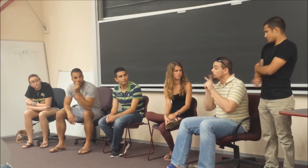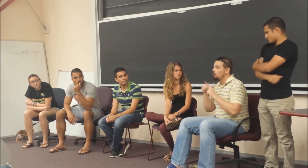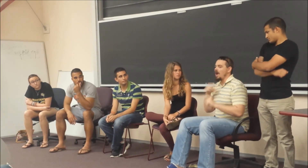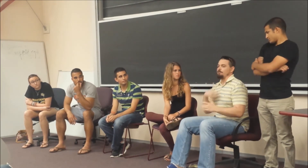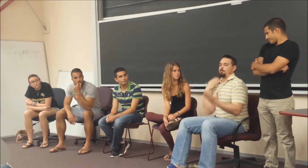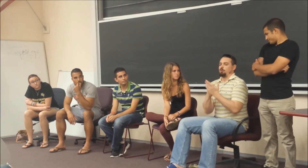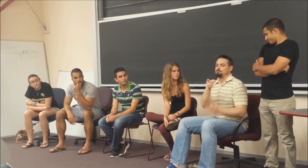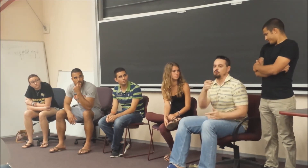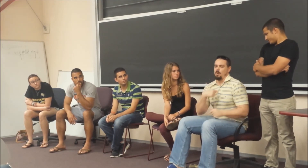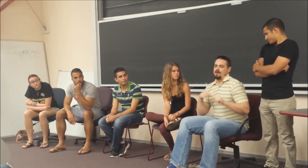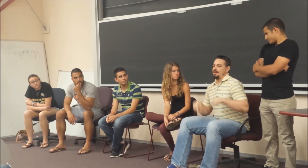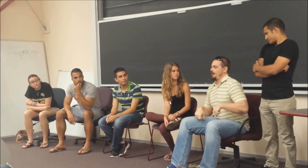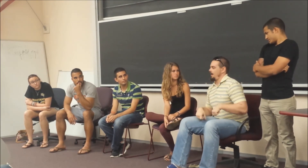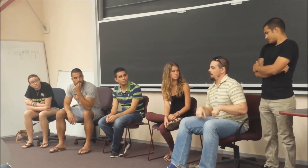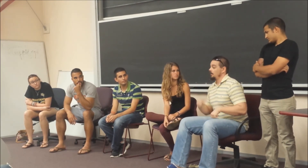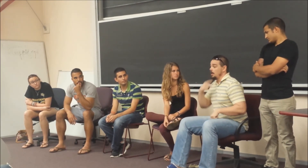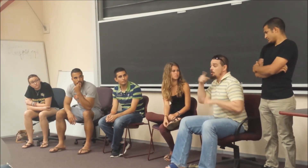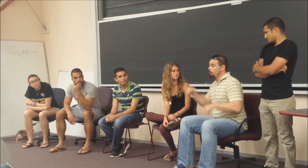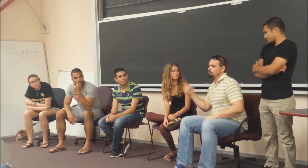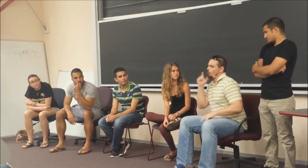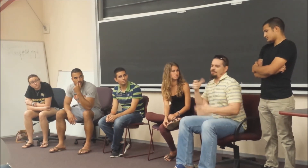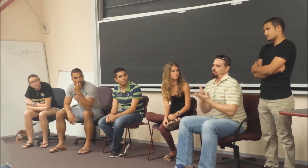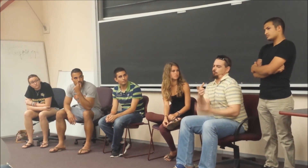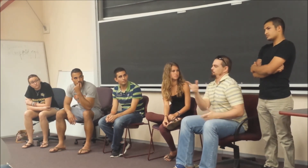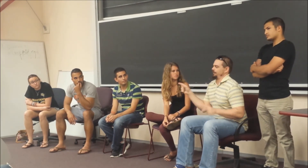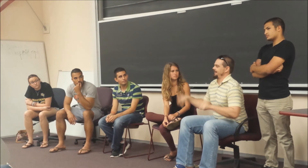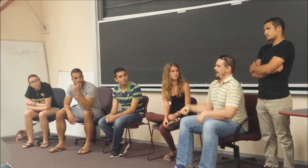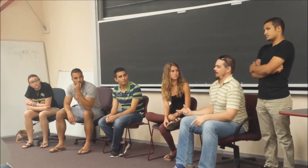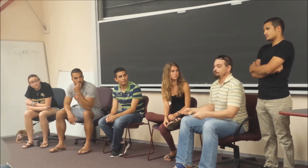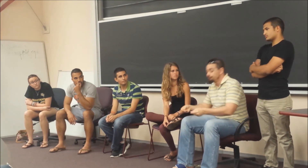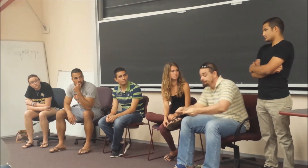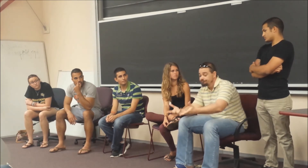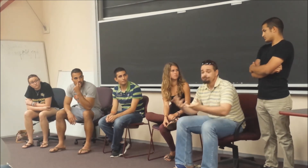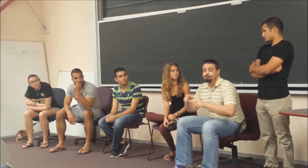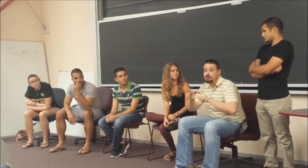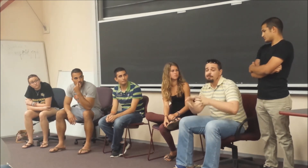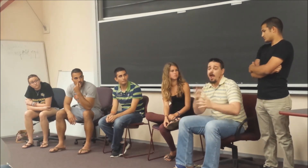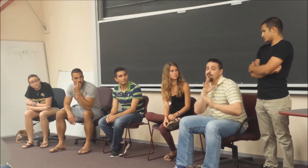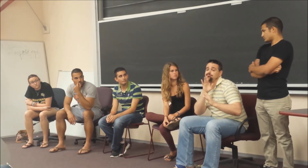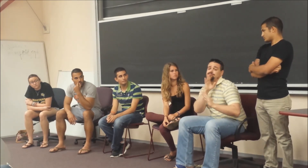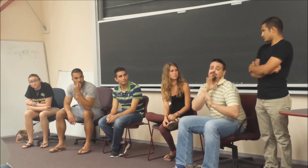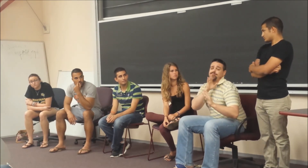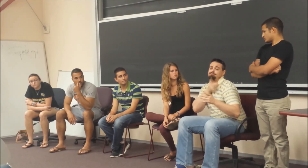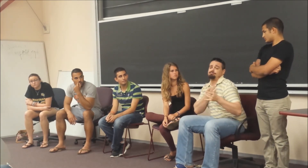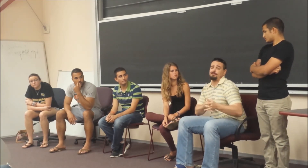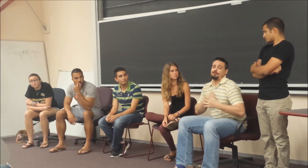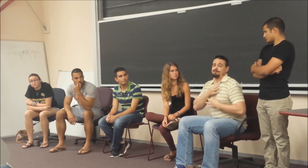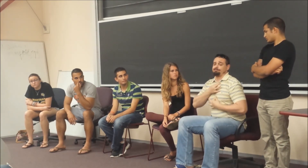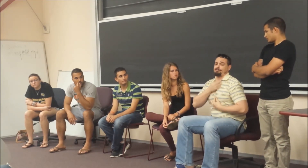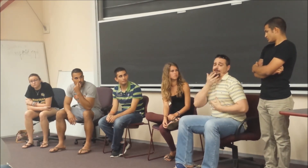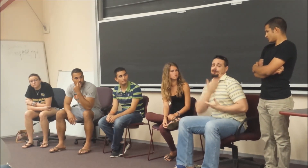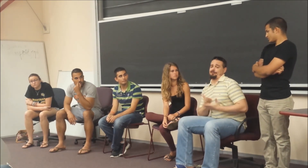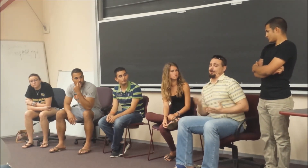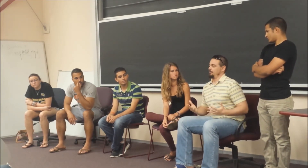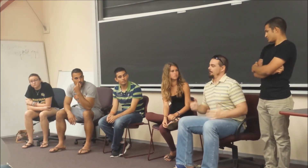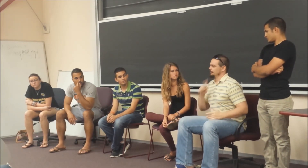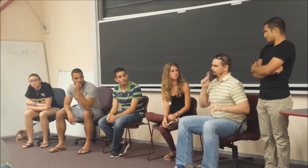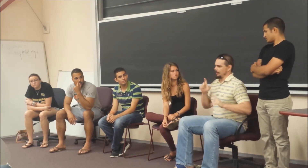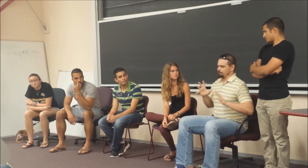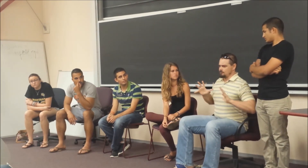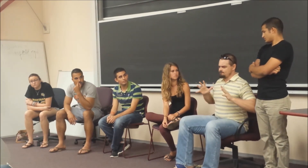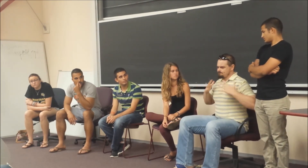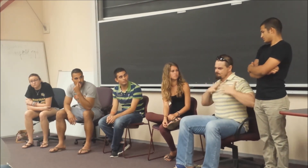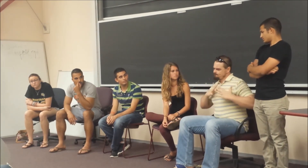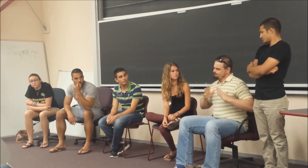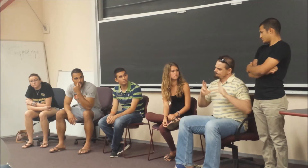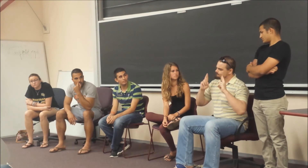harder, they have to prove at a job, in a job interview, that they're capable, you know. With hearing people, they don't really have to work as hard to prove, you